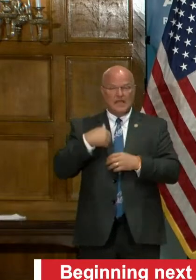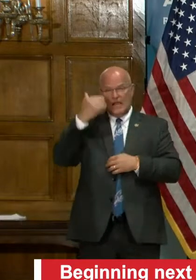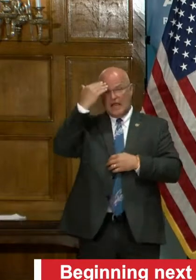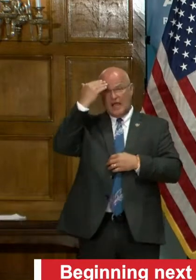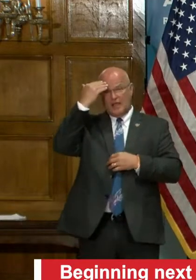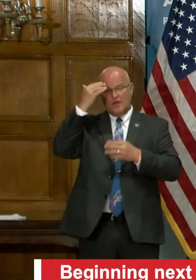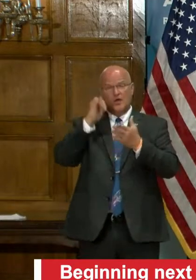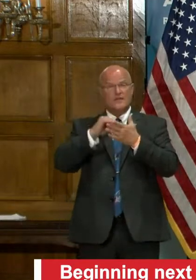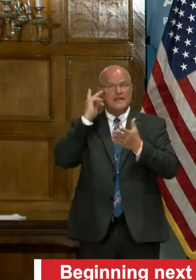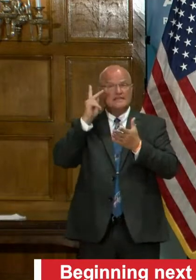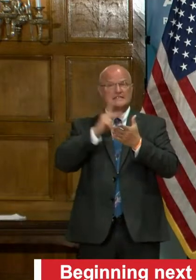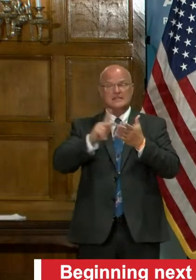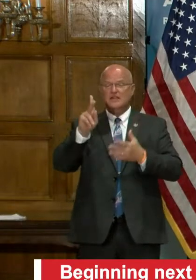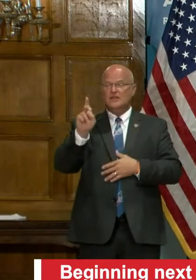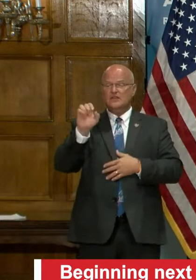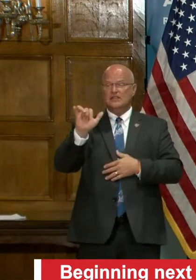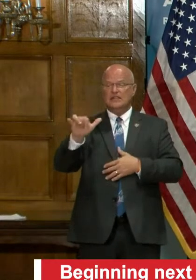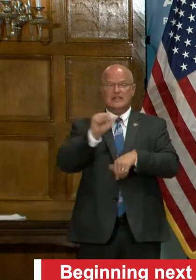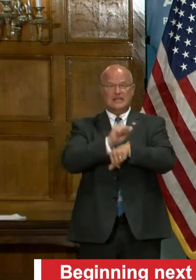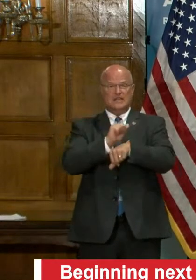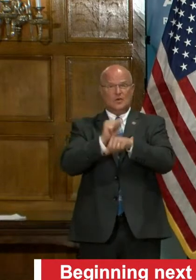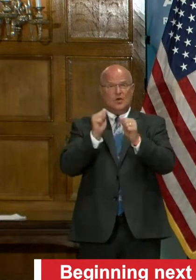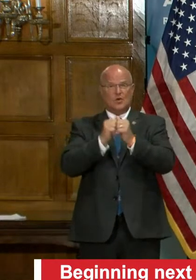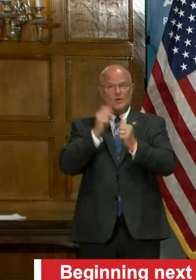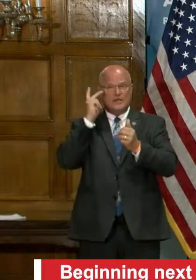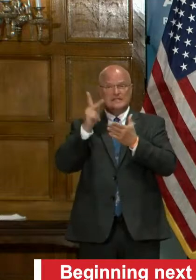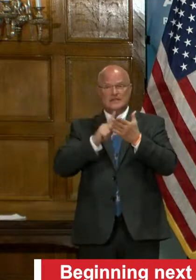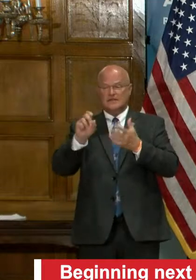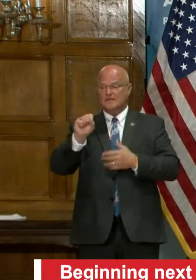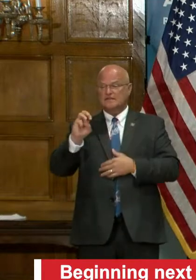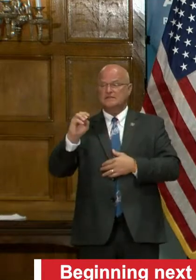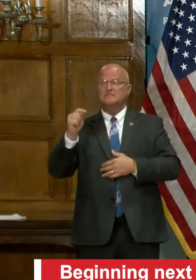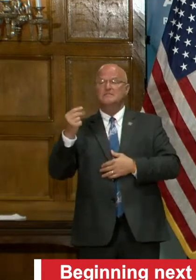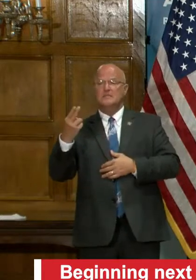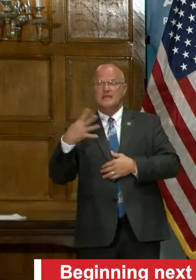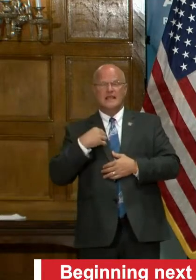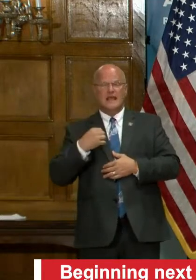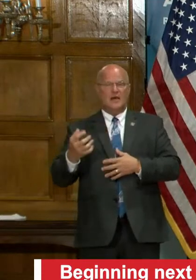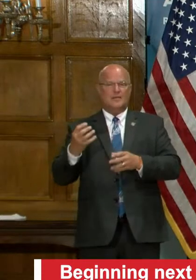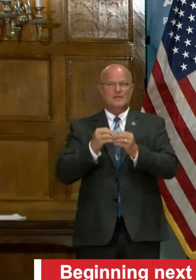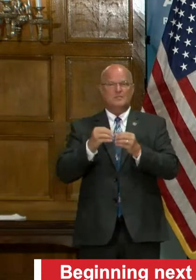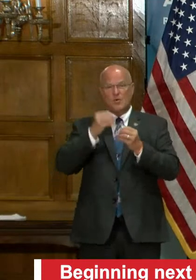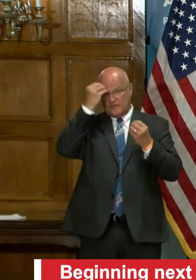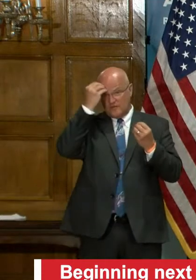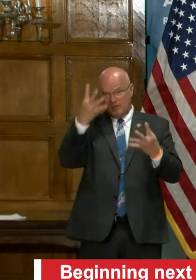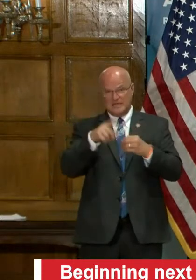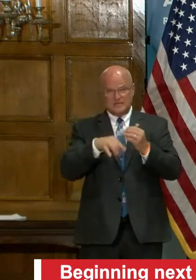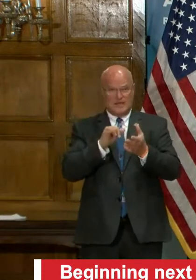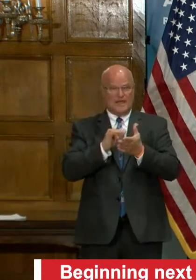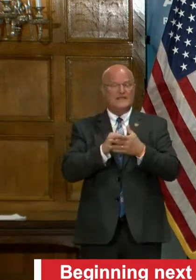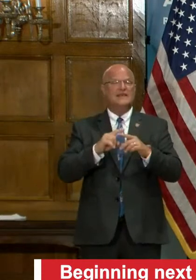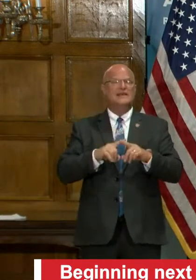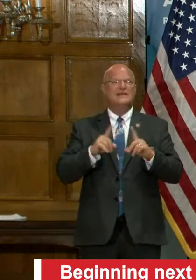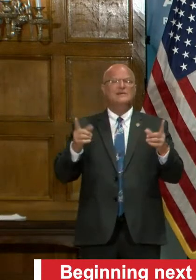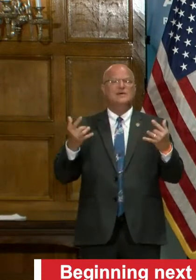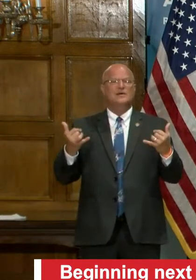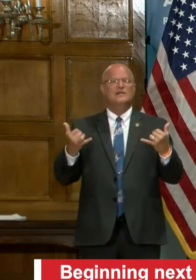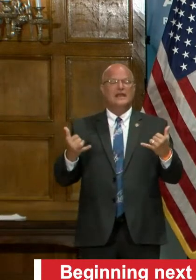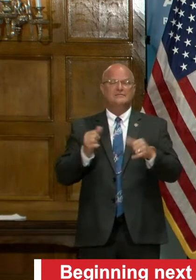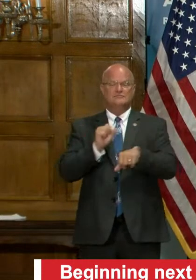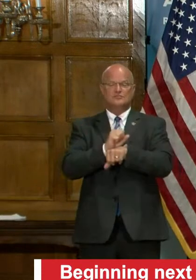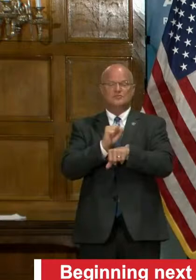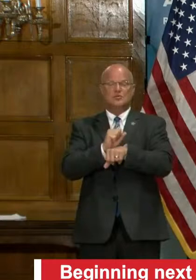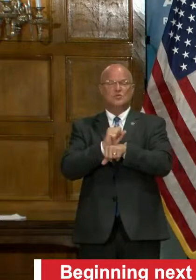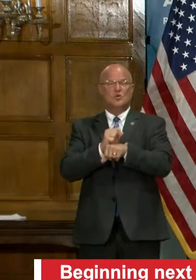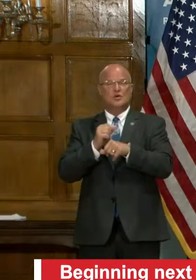know that Secretary Key is working with Secretary Smith, and I'll be getting more information on that, but it's a work